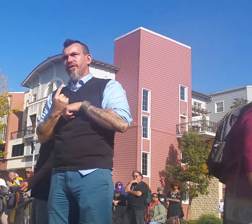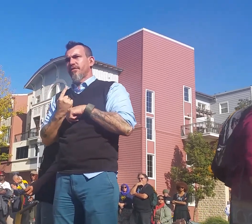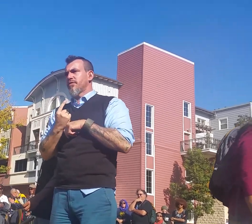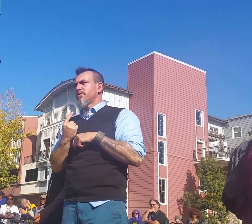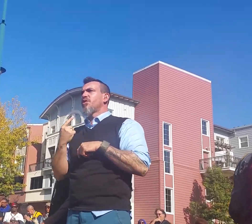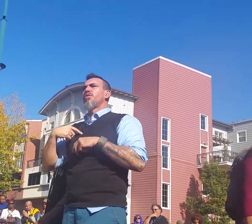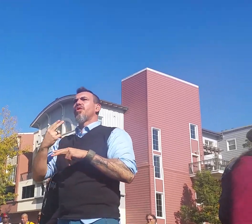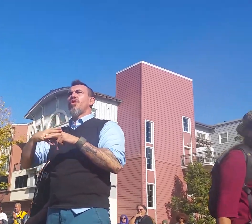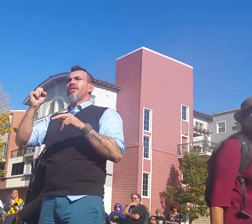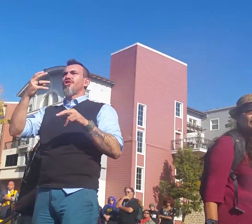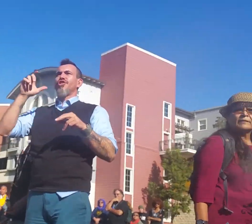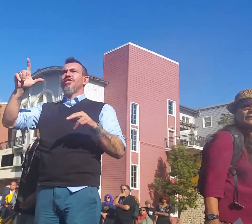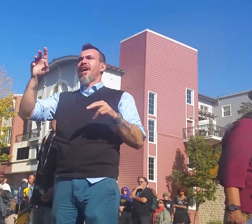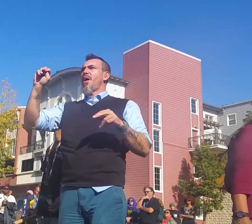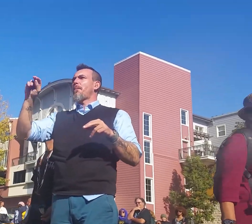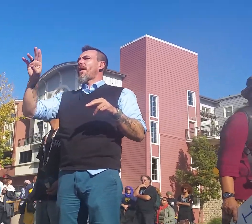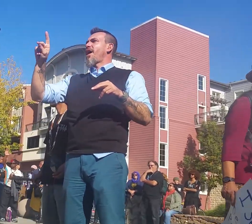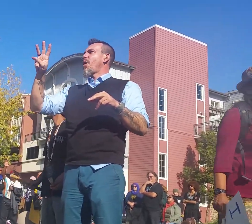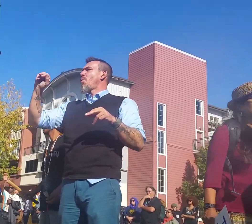Shellmound walkers.